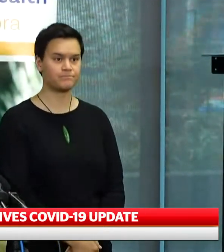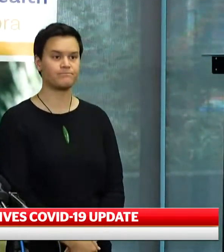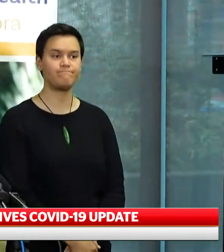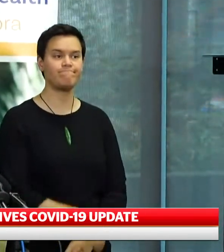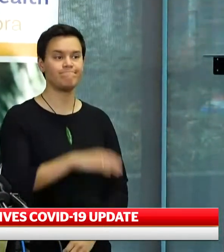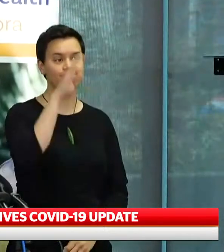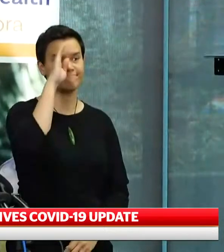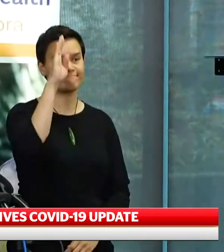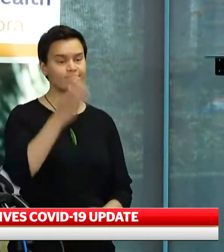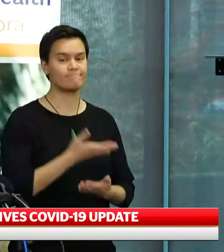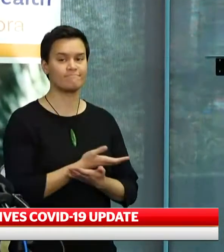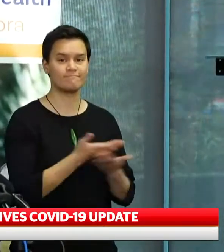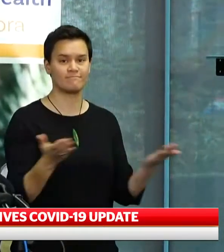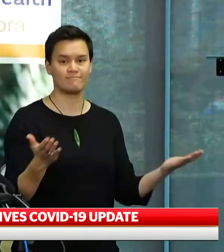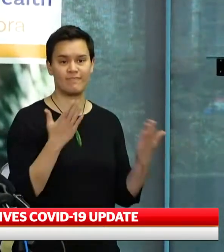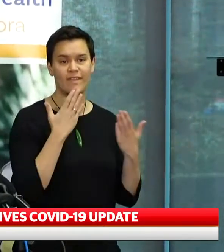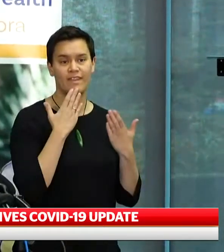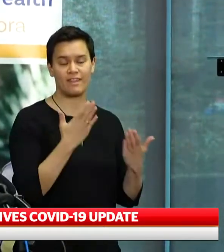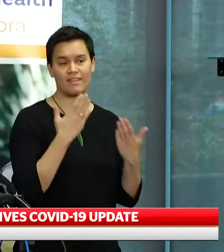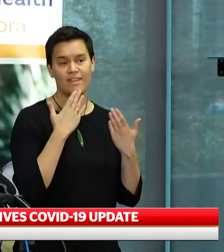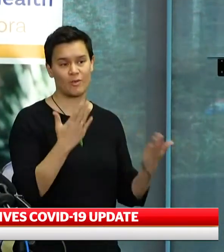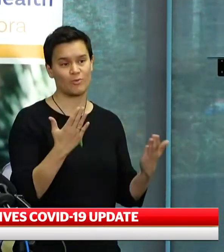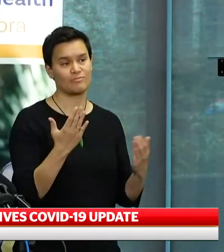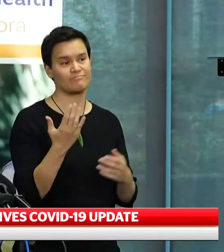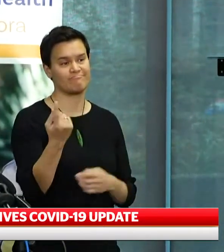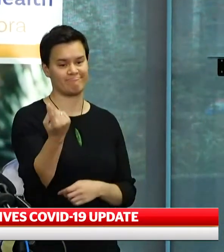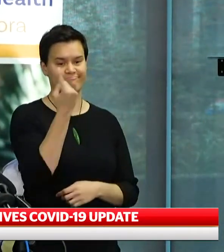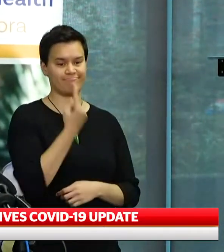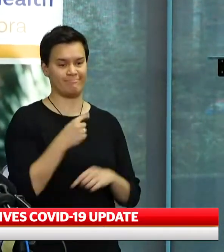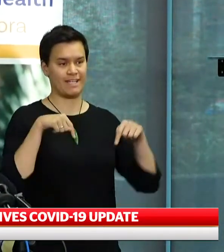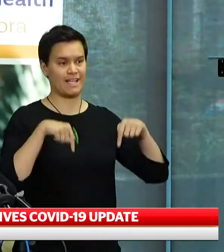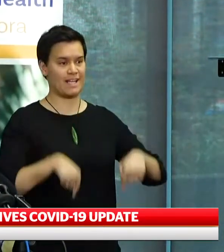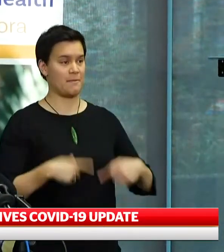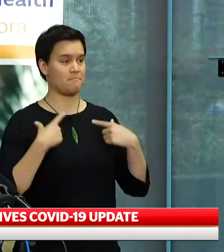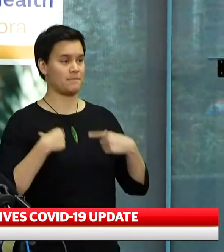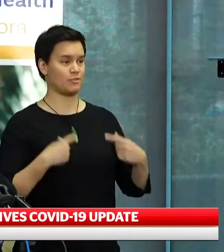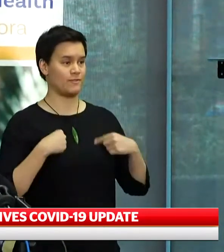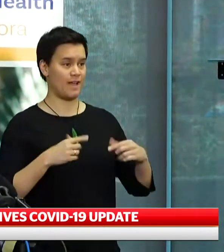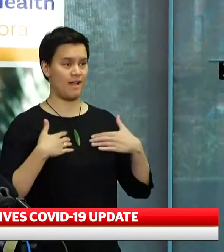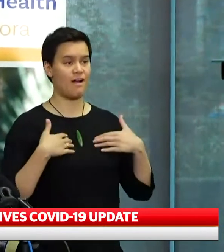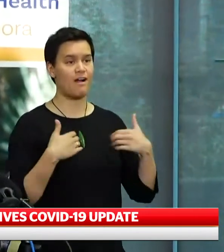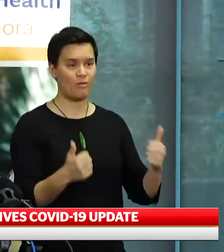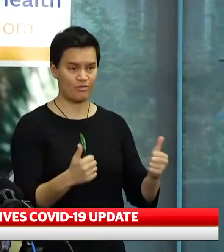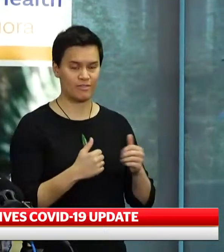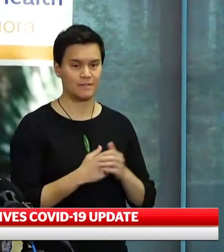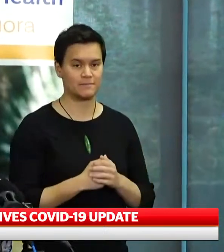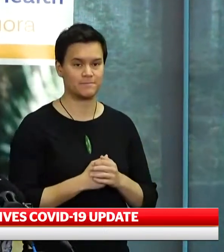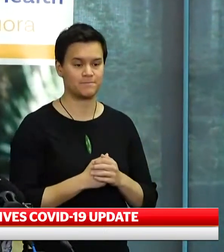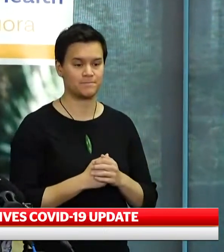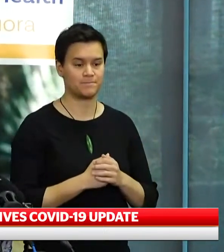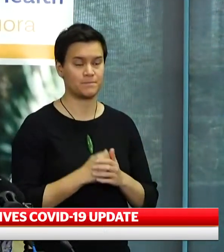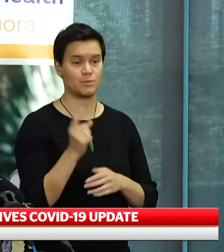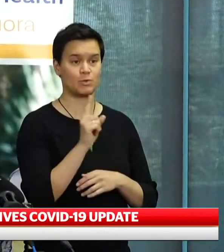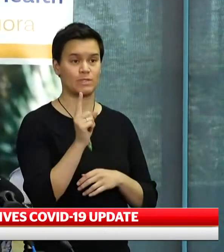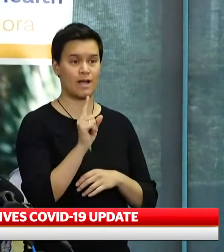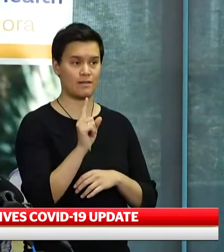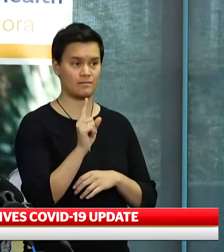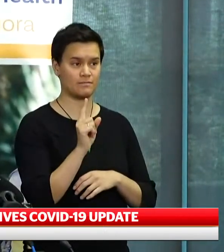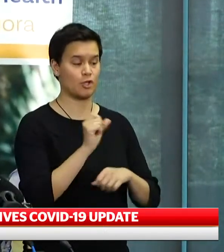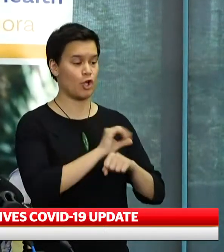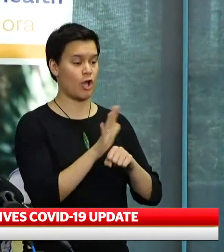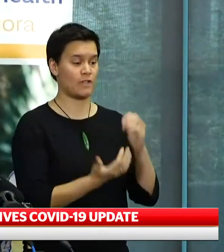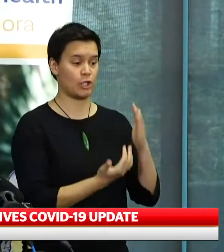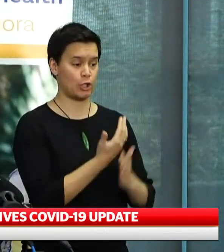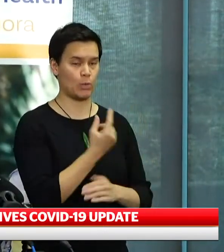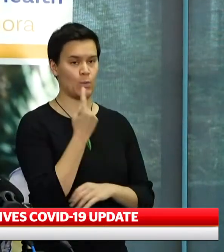Well, kia ora koutou katoa. Thanks very much for coming up to the Ministry of Health today for the update. So there's one new case of